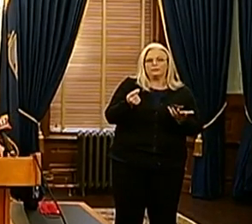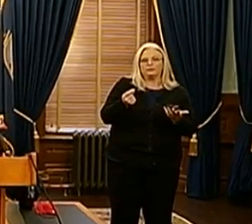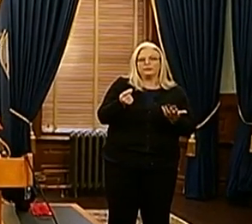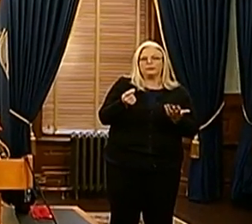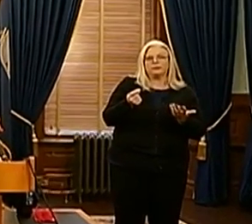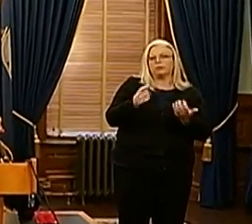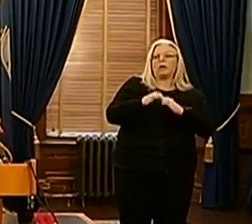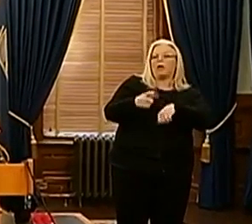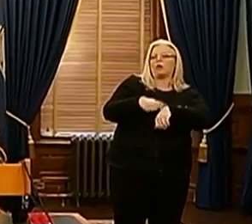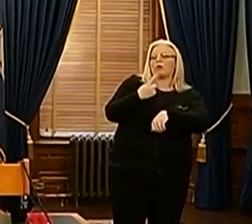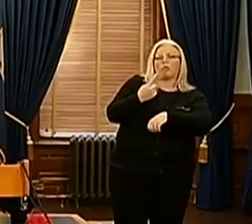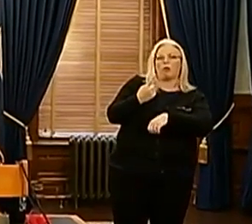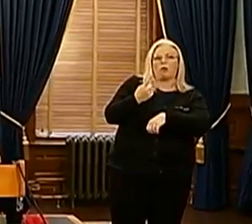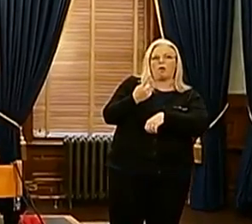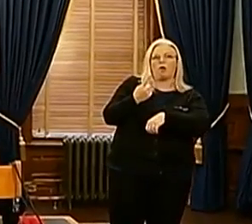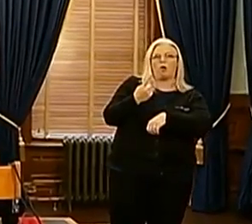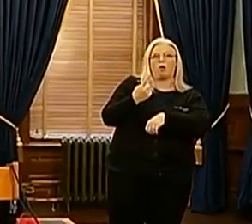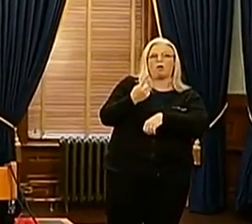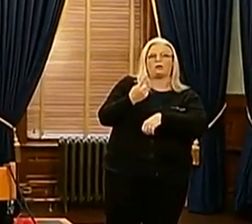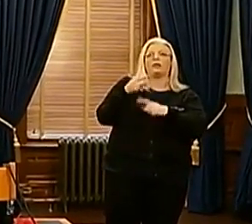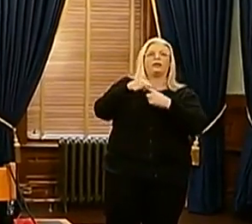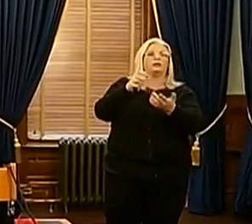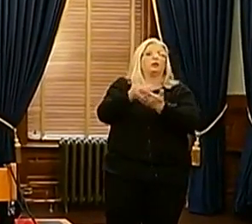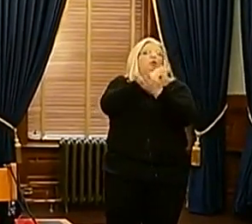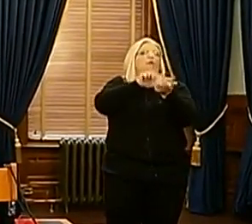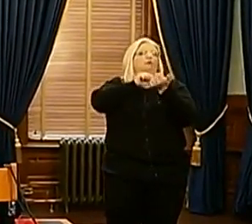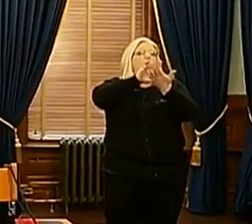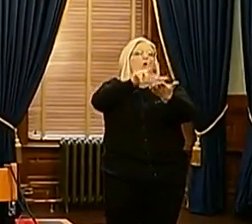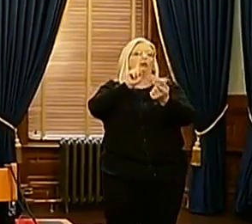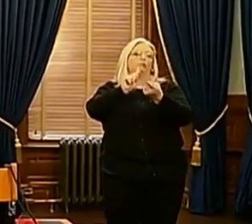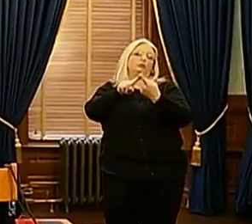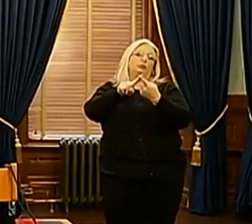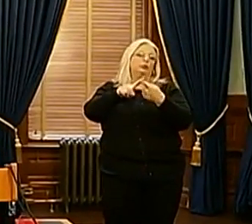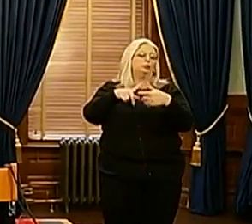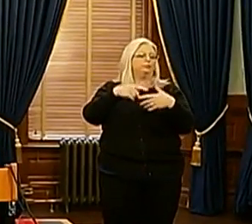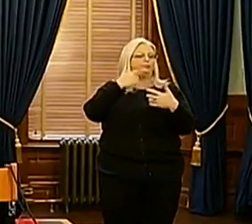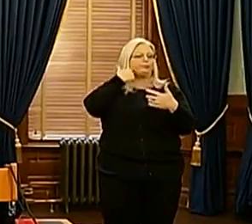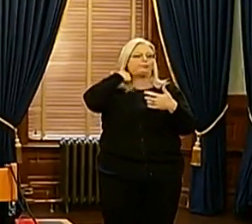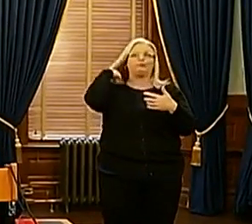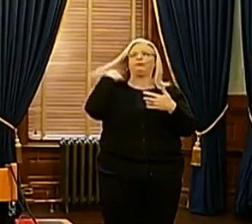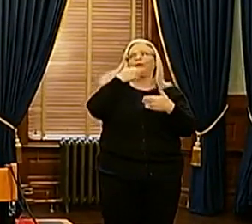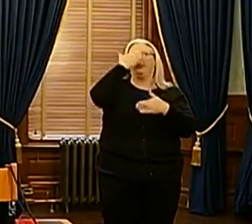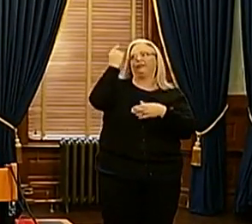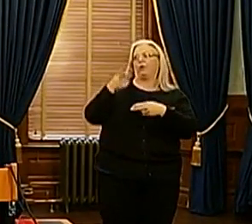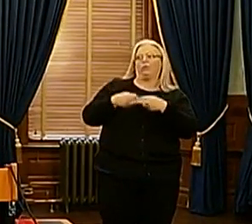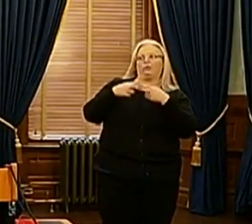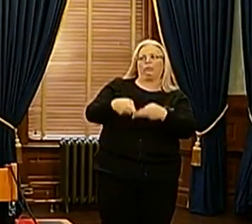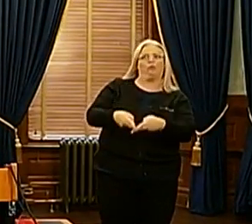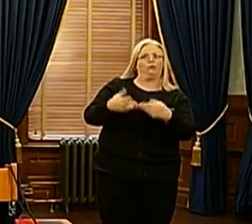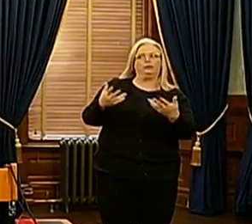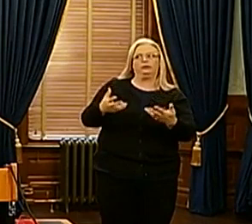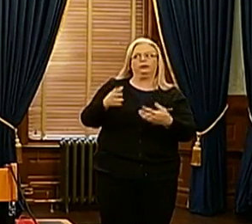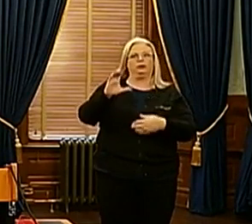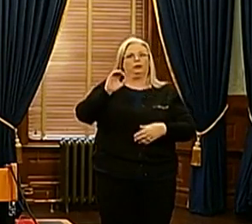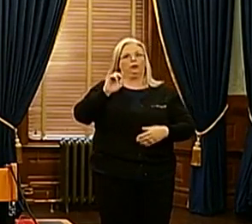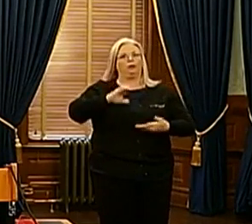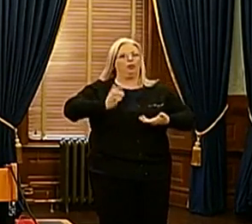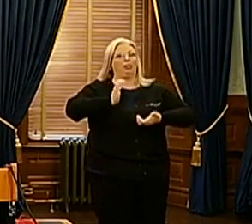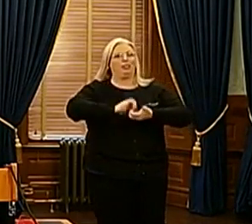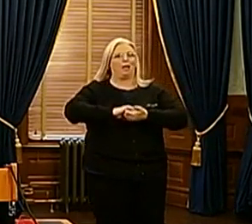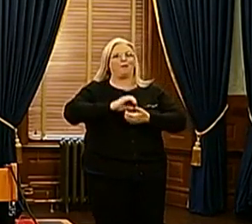And how long are you going to give the this approach, this, I forget what you called it.